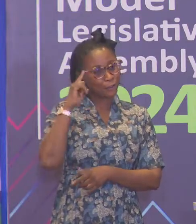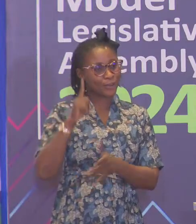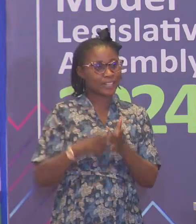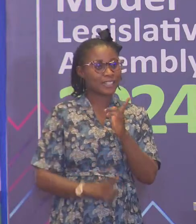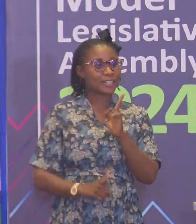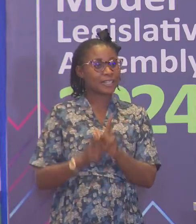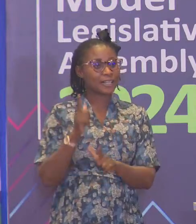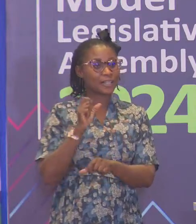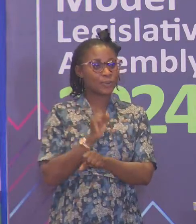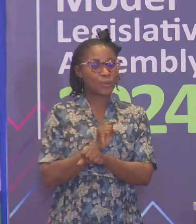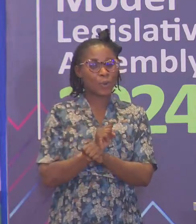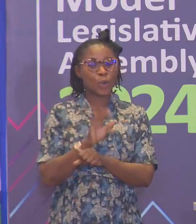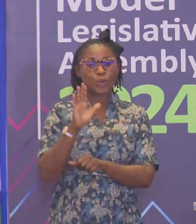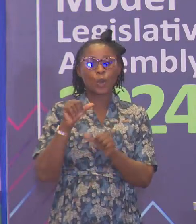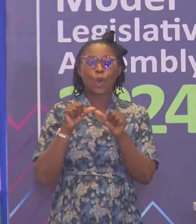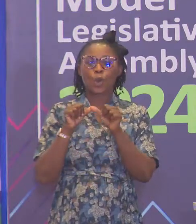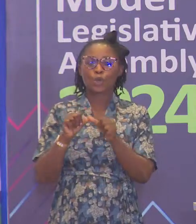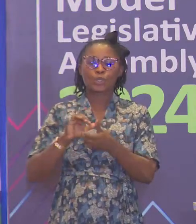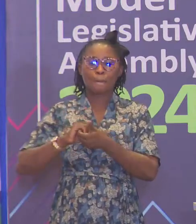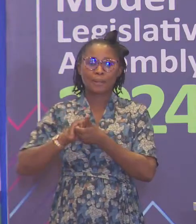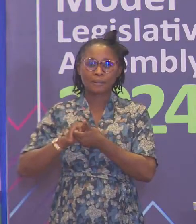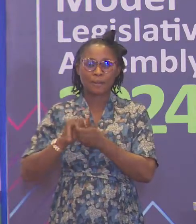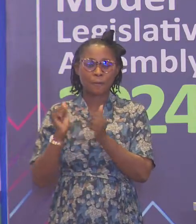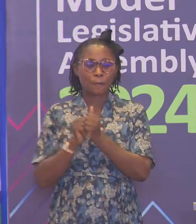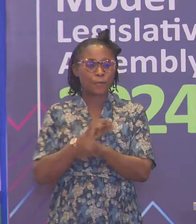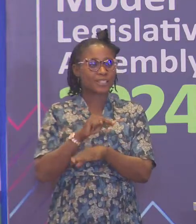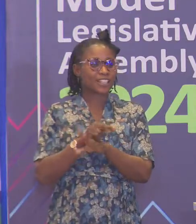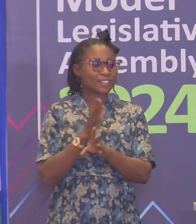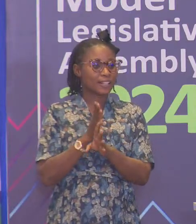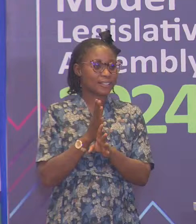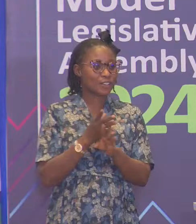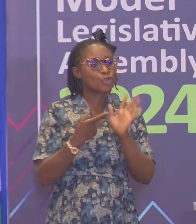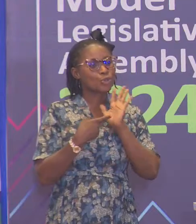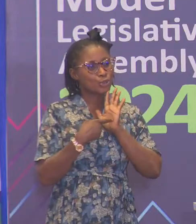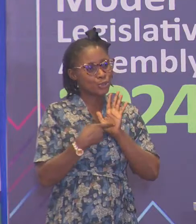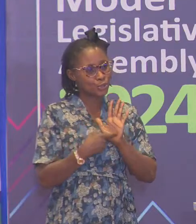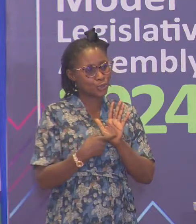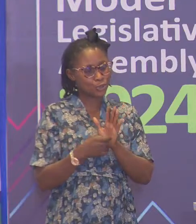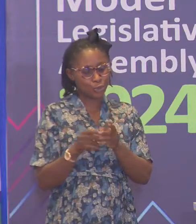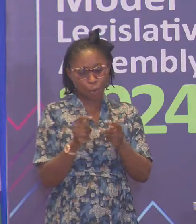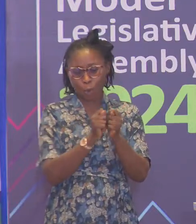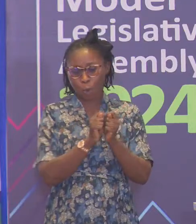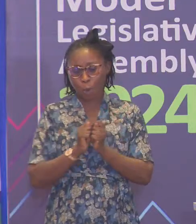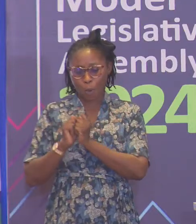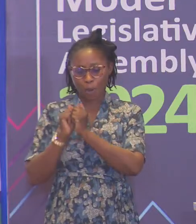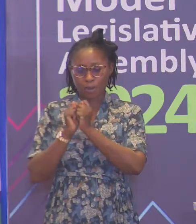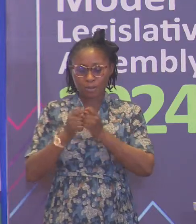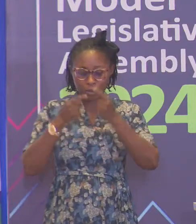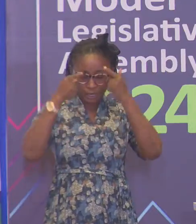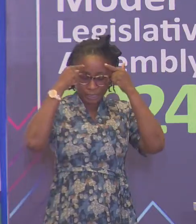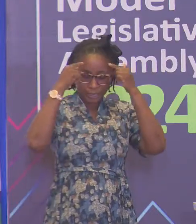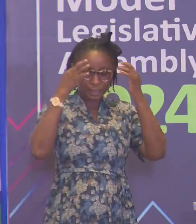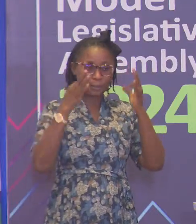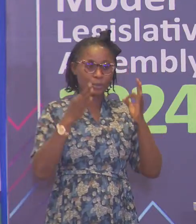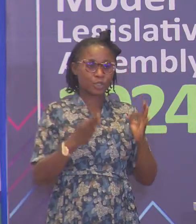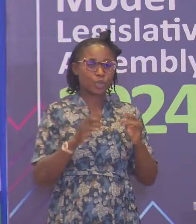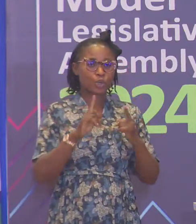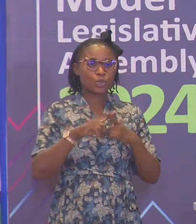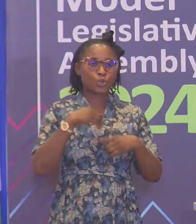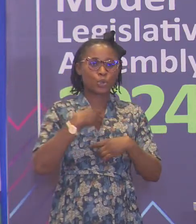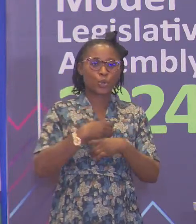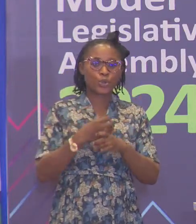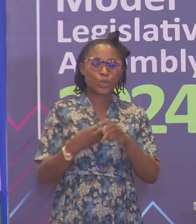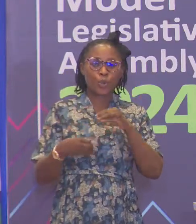Your continued partnership with the National Assembly demonstrates a collective determination to create a